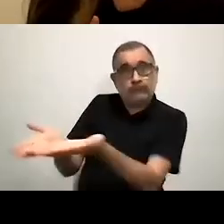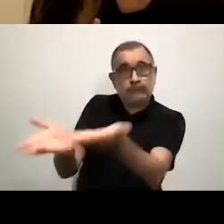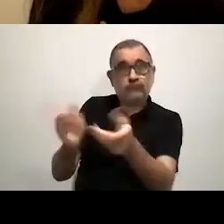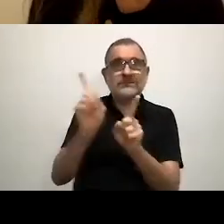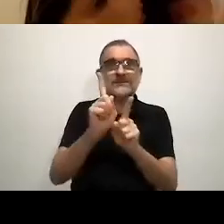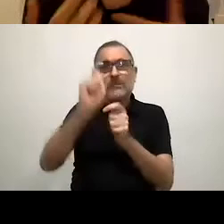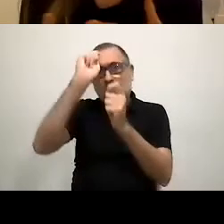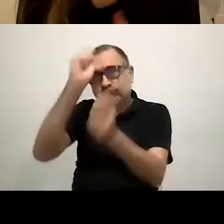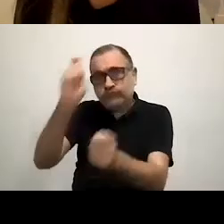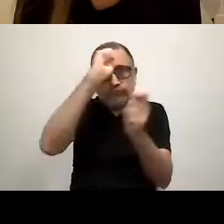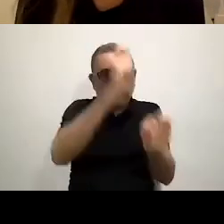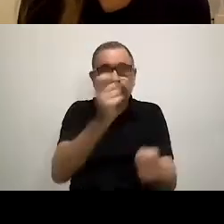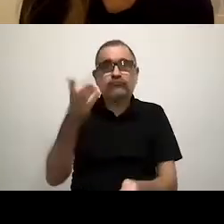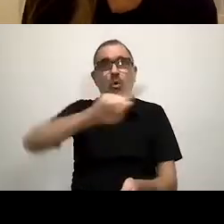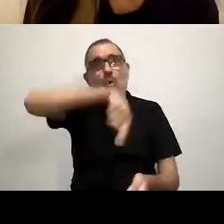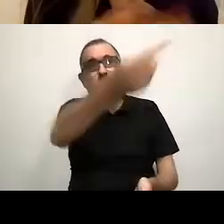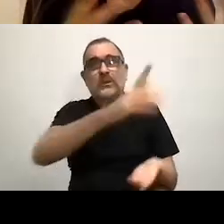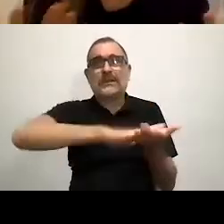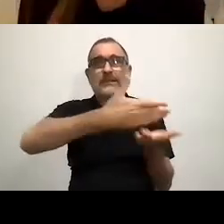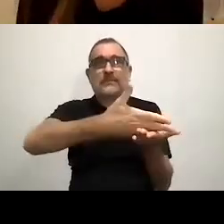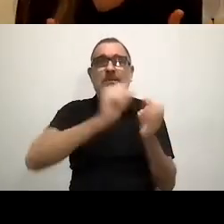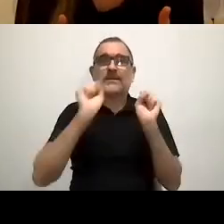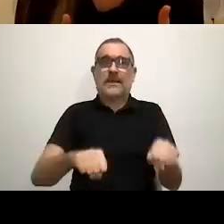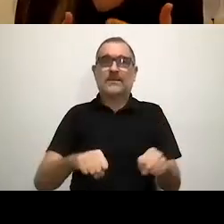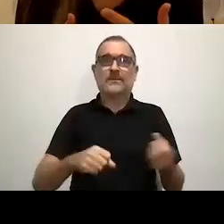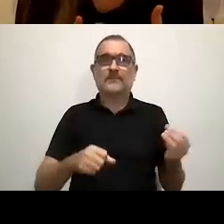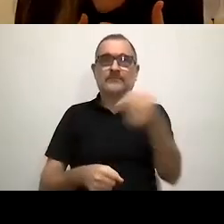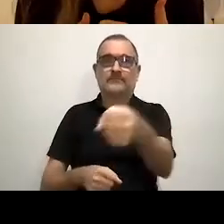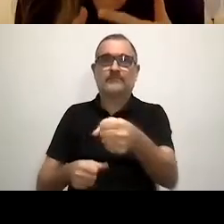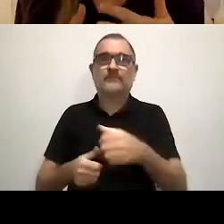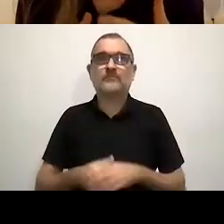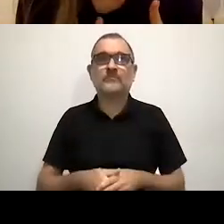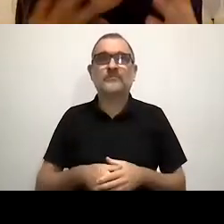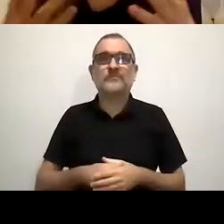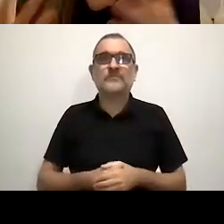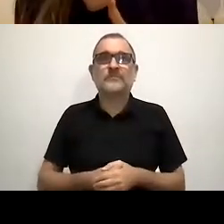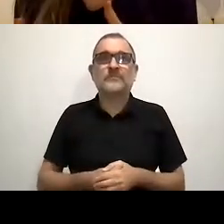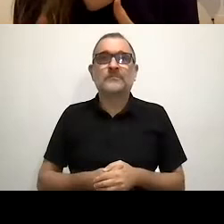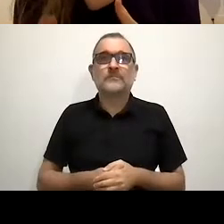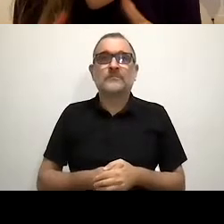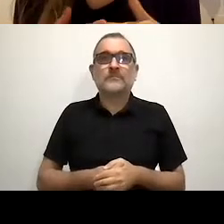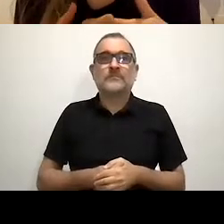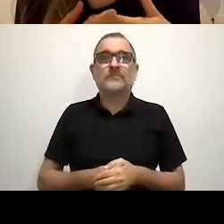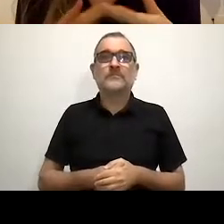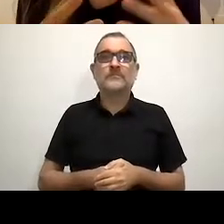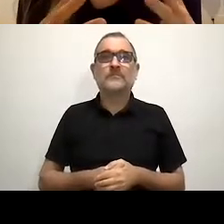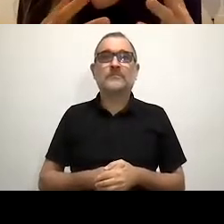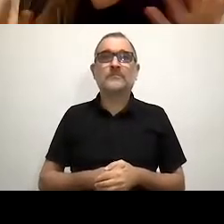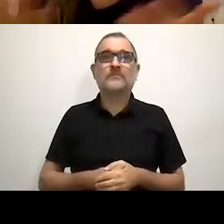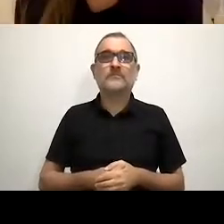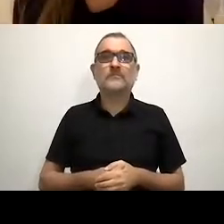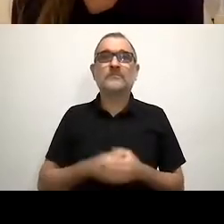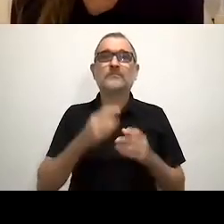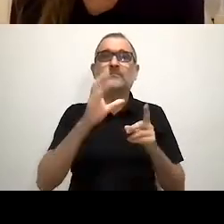the things also is providing a faithful and culturally linguistically appropriate rendering. So making sure that